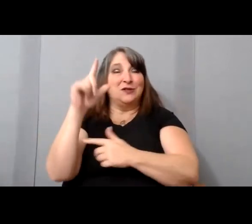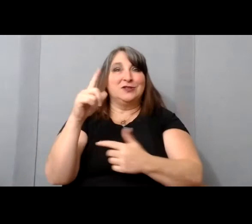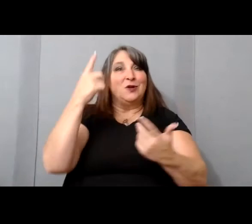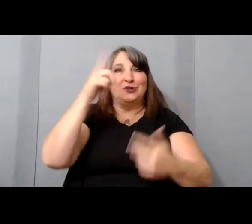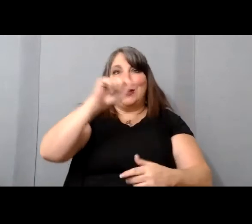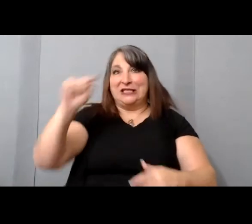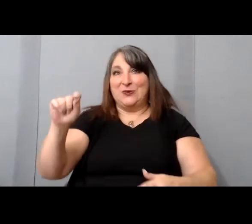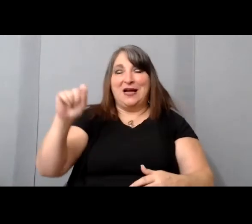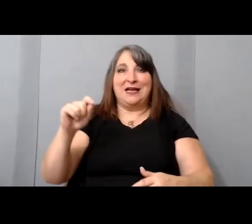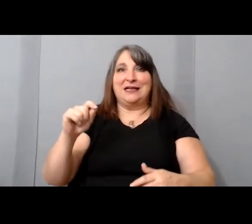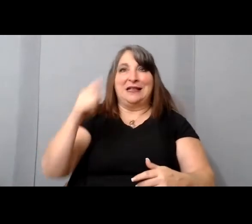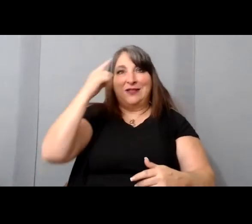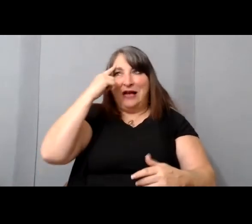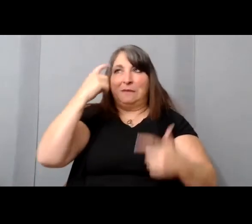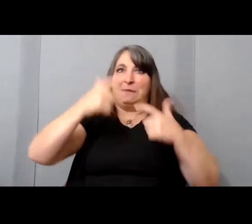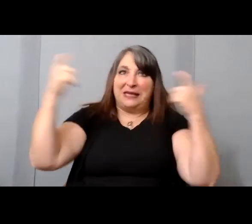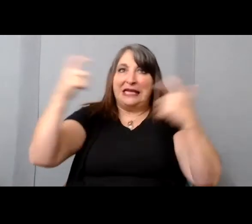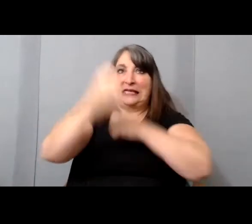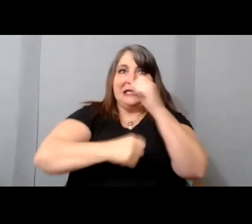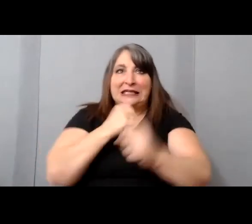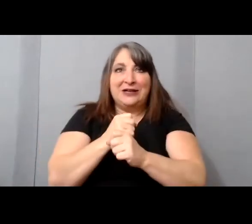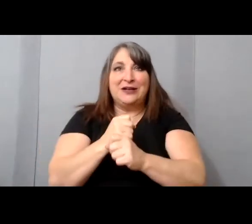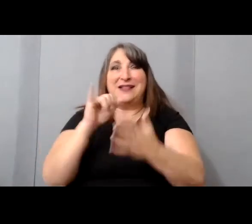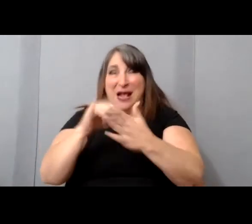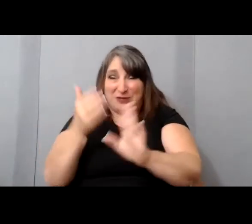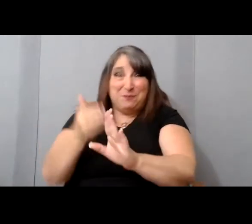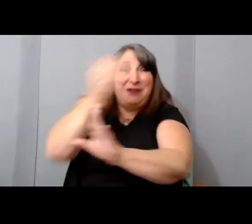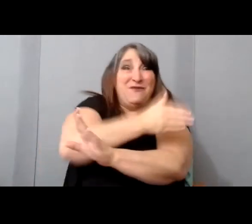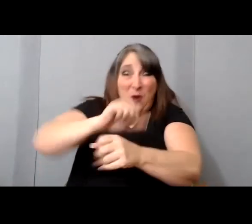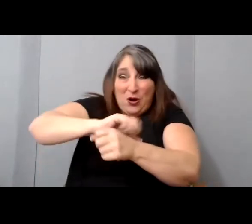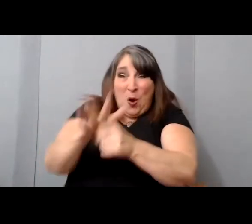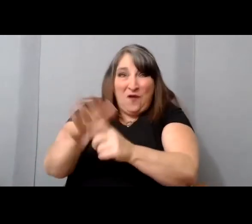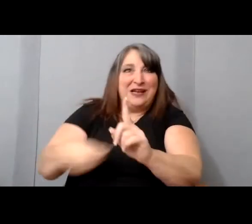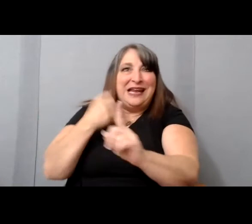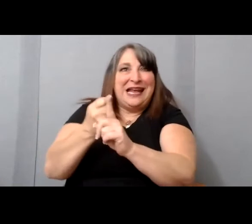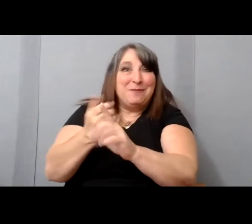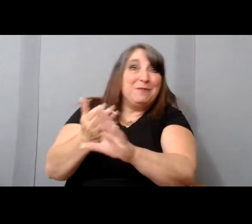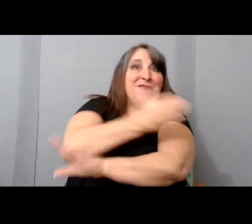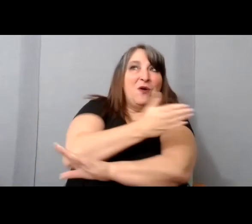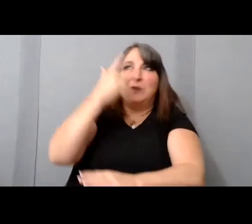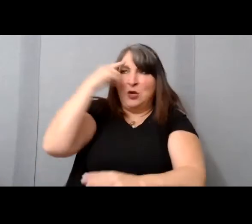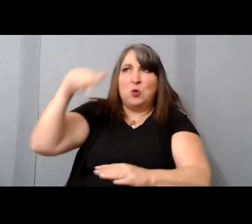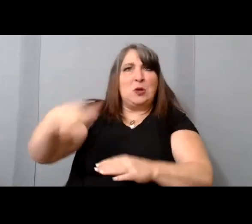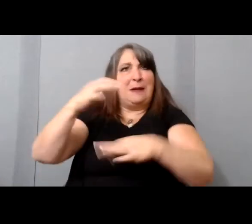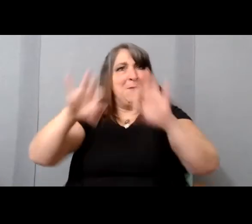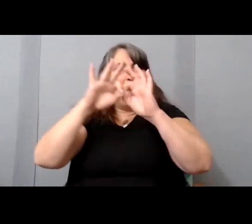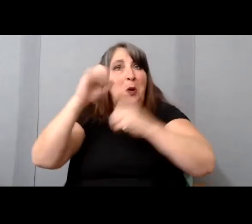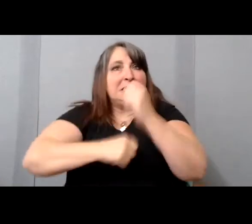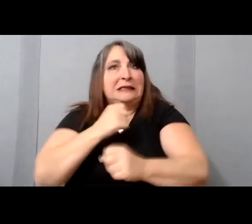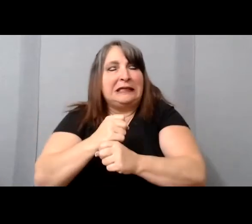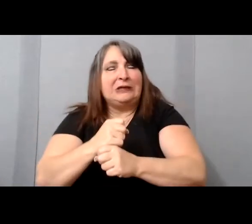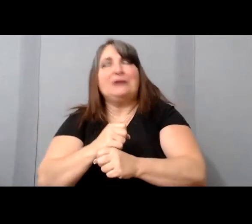be a big consequential year. That was even before the COVID-19 pandemic hit, but working together, not just my office,